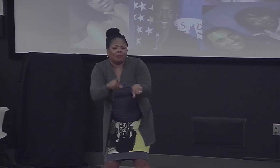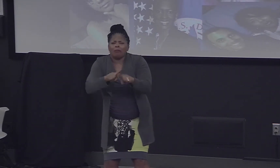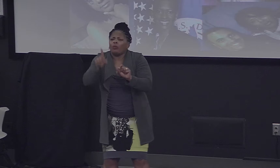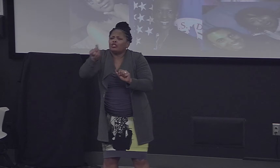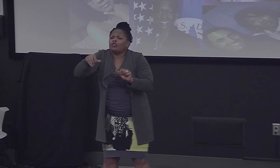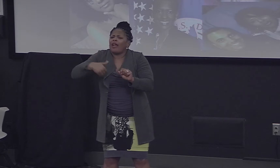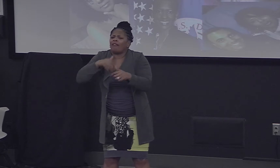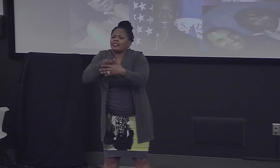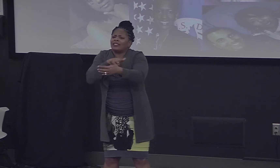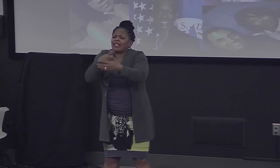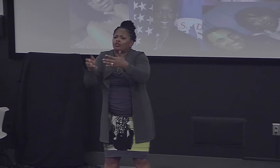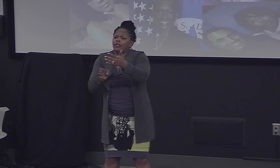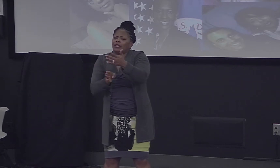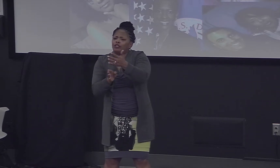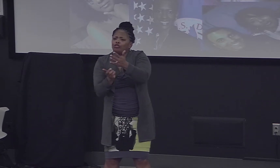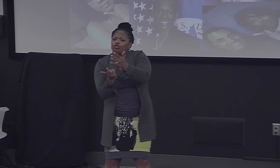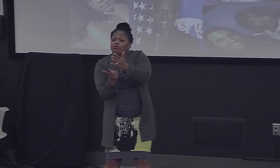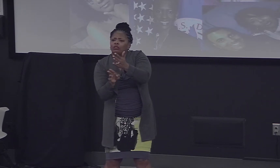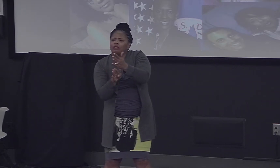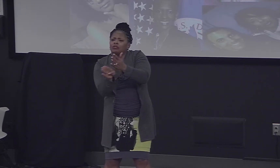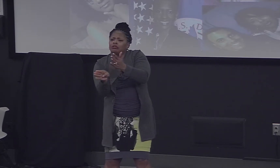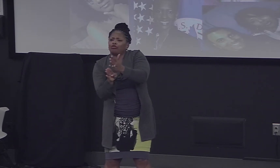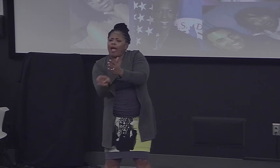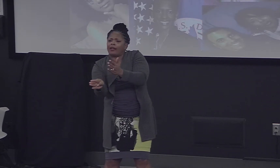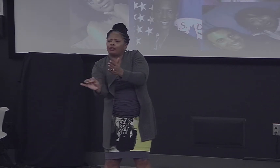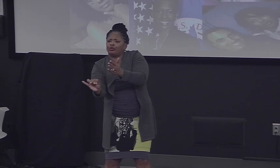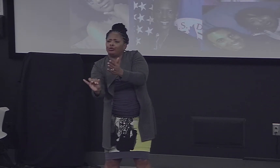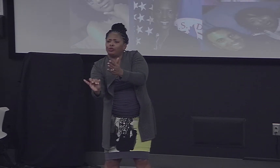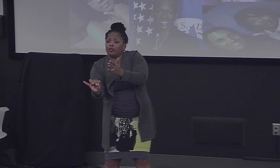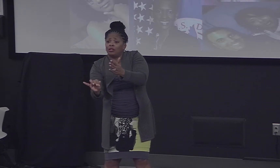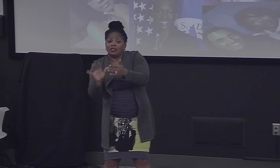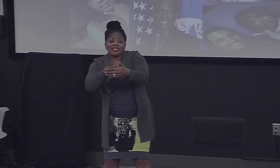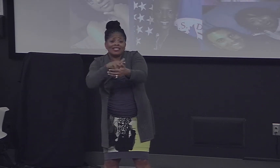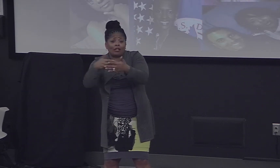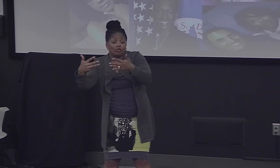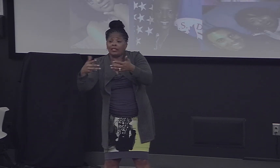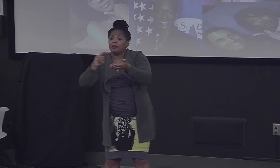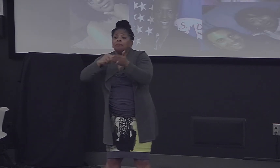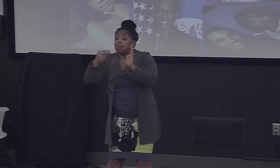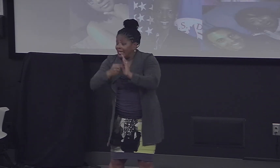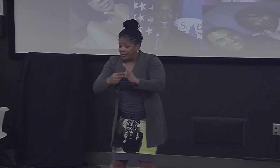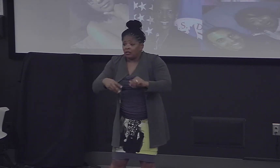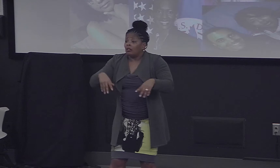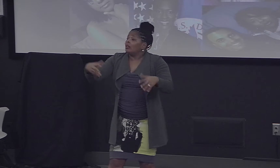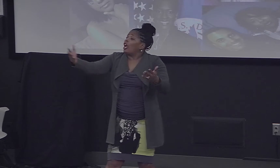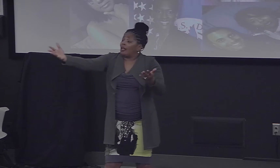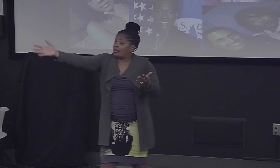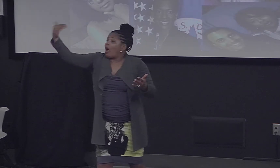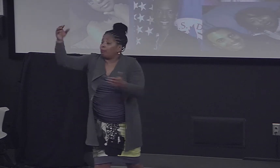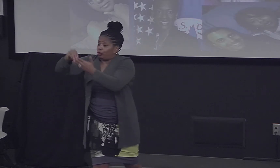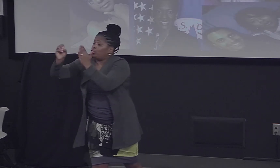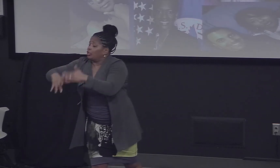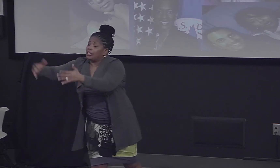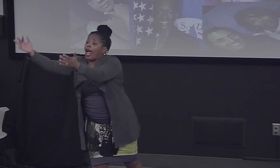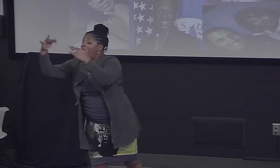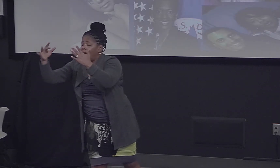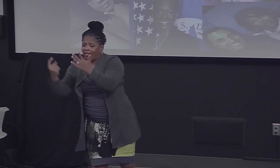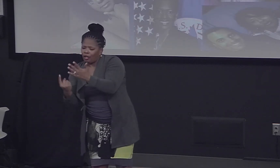It could work that way. But why isn't there a track or courses that talk about scheduling? And why don't we